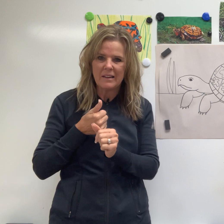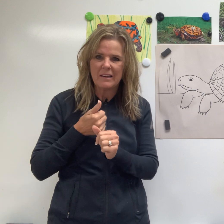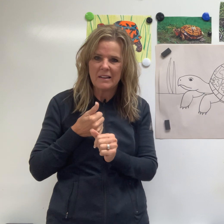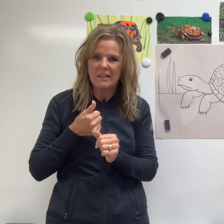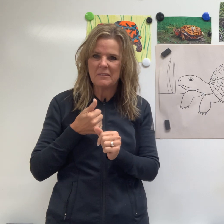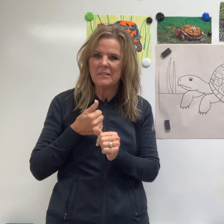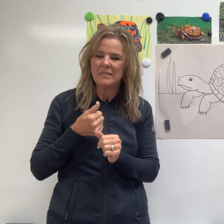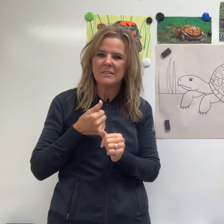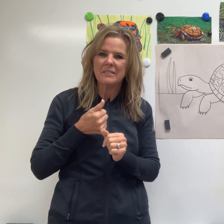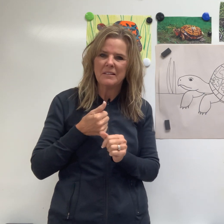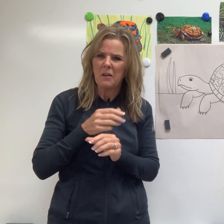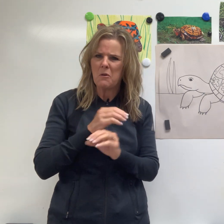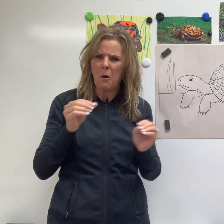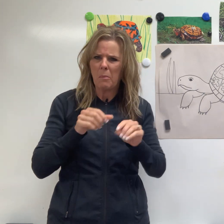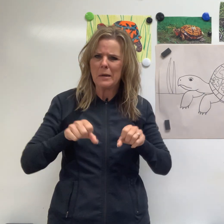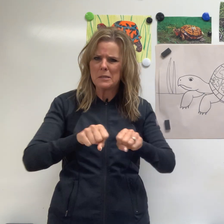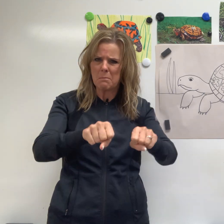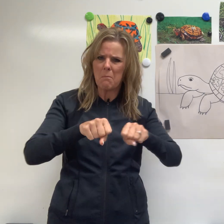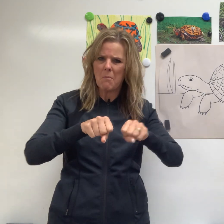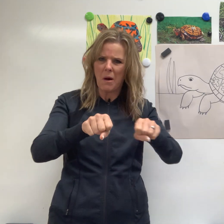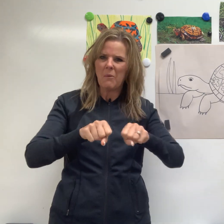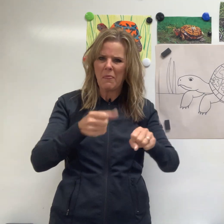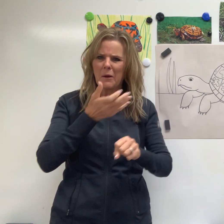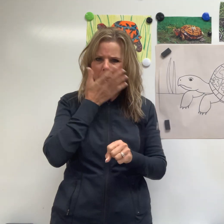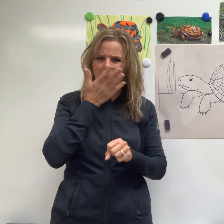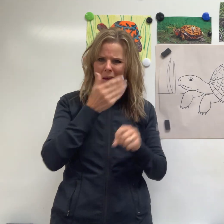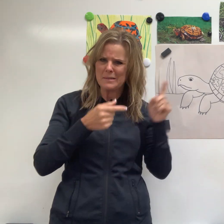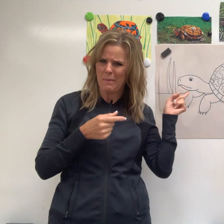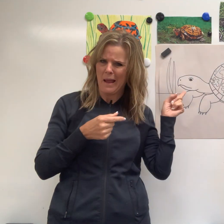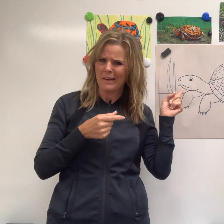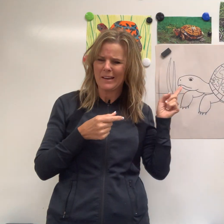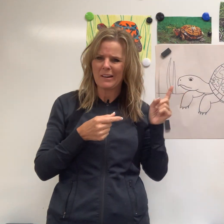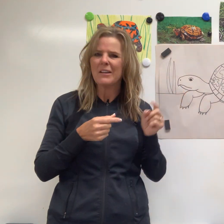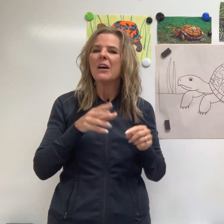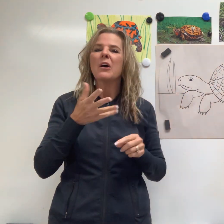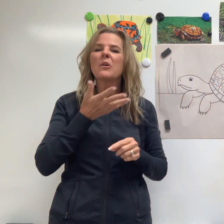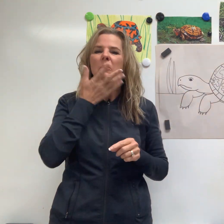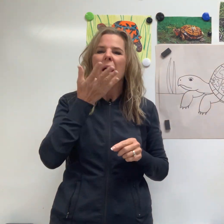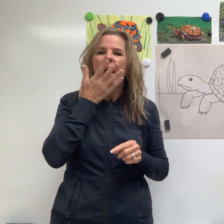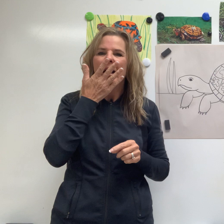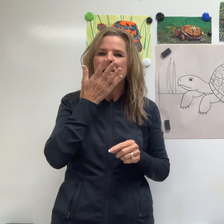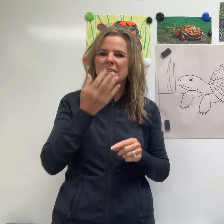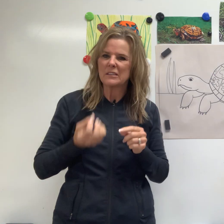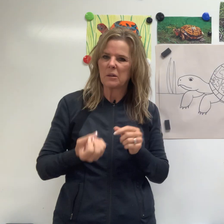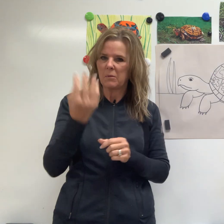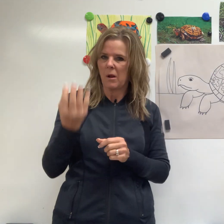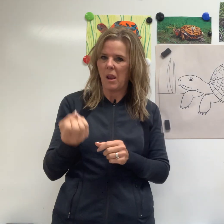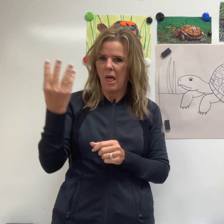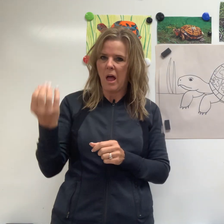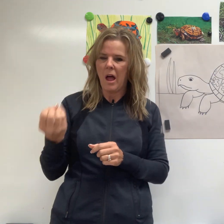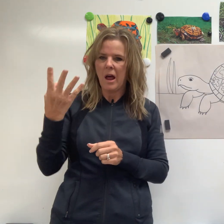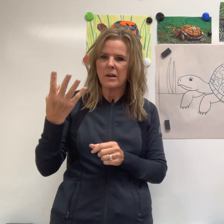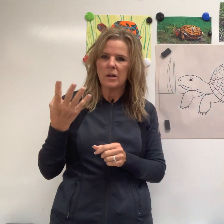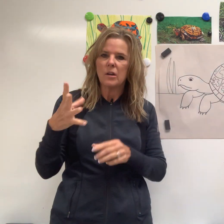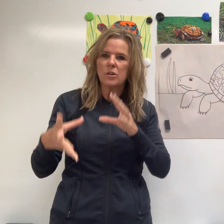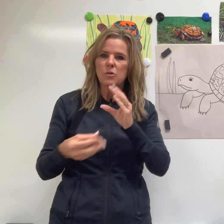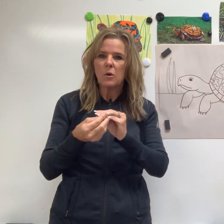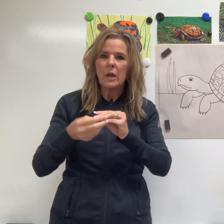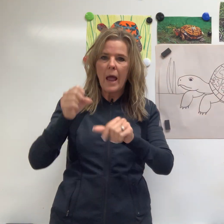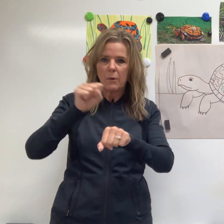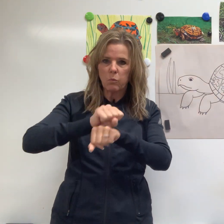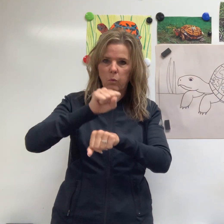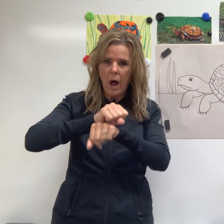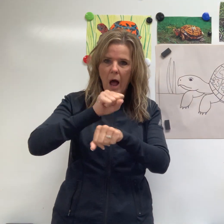where this fox turtle lives in the forest, so it could be long, it could be short. You could add some rocks in the foreground. Remember